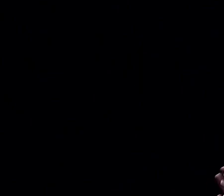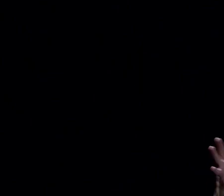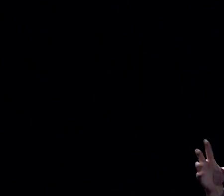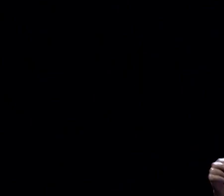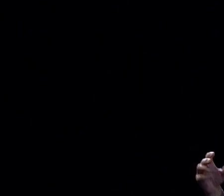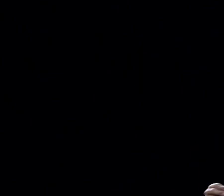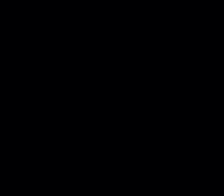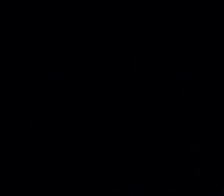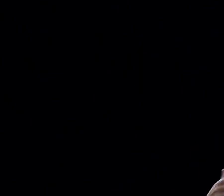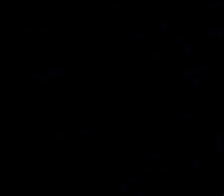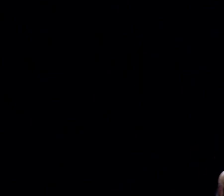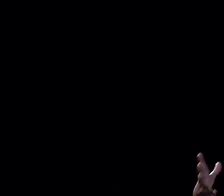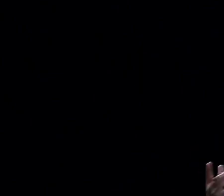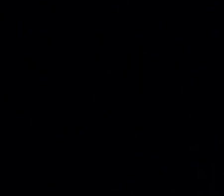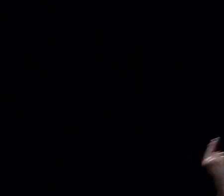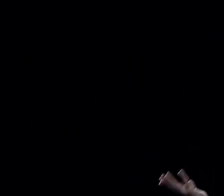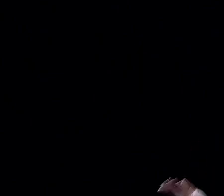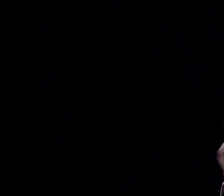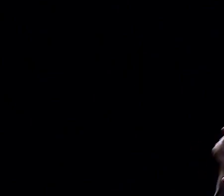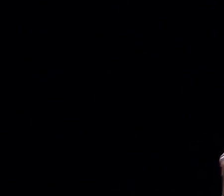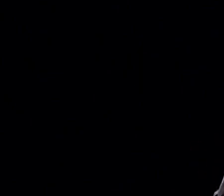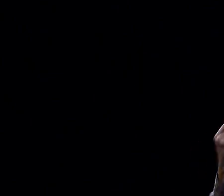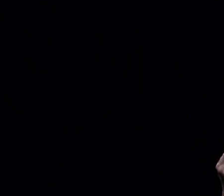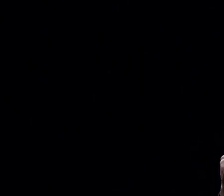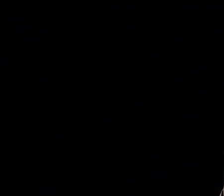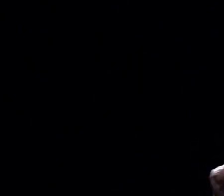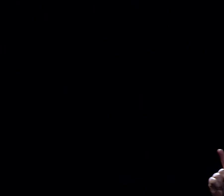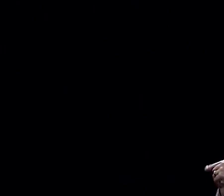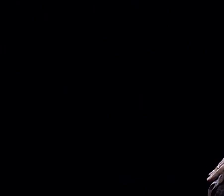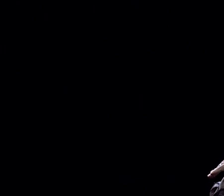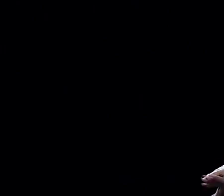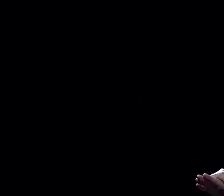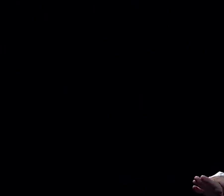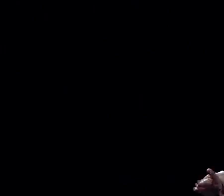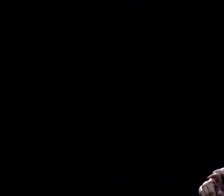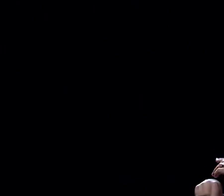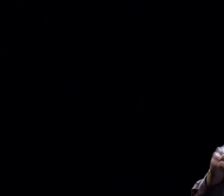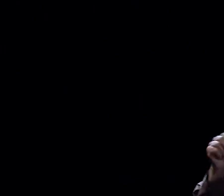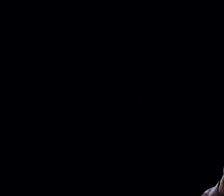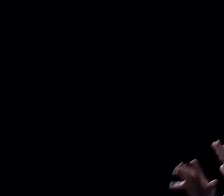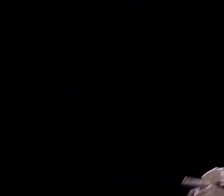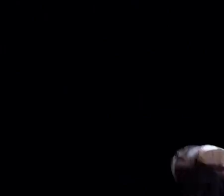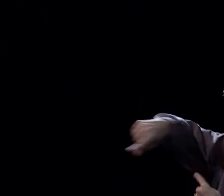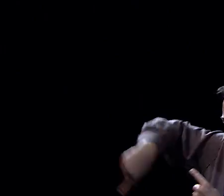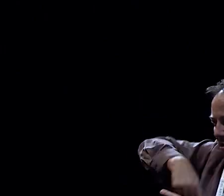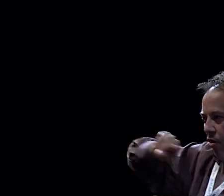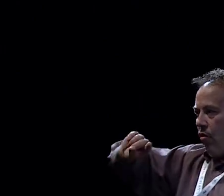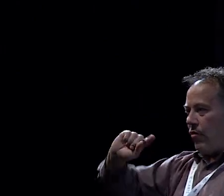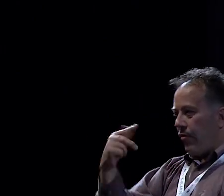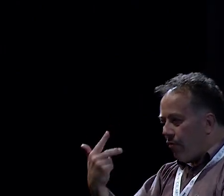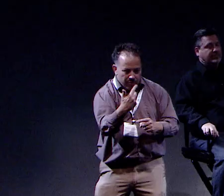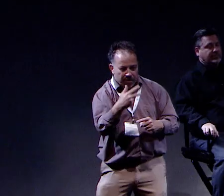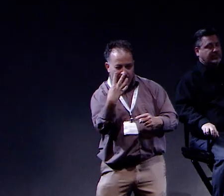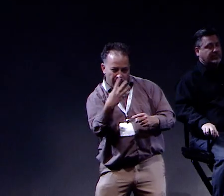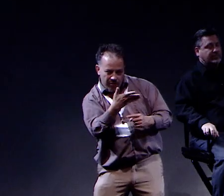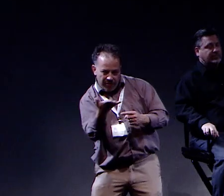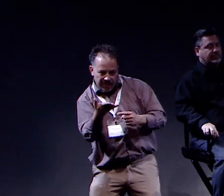choices, a lot of things to think about. When we step into the magic circle, there are only three things to think about, four things to think about, and those are the rules of the